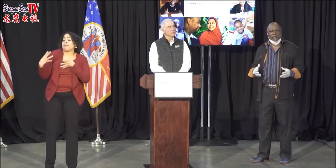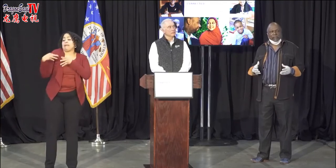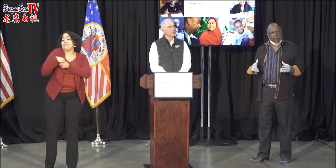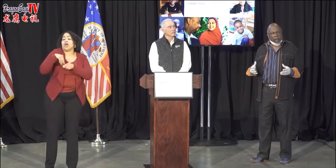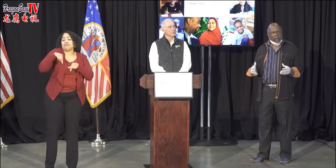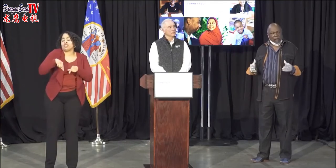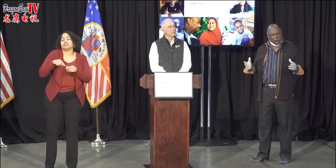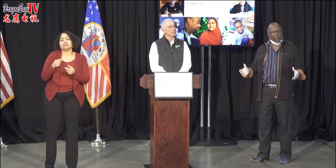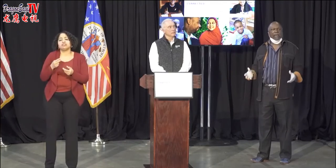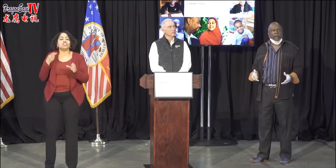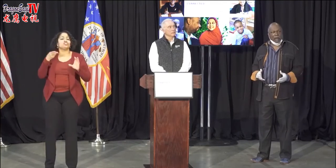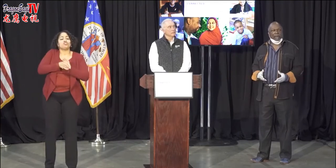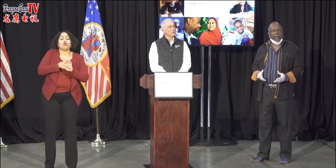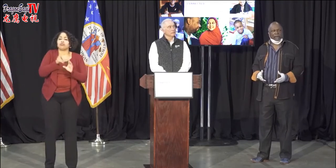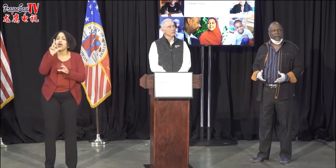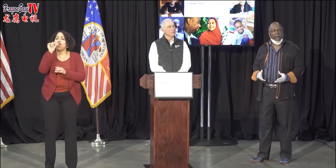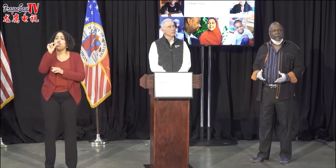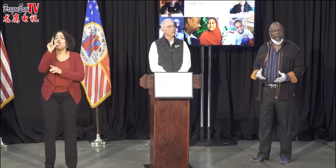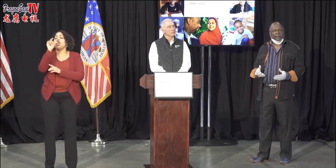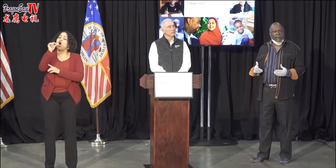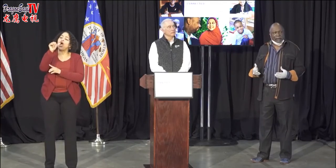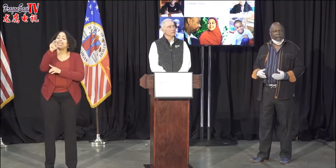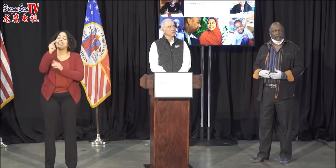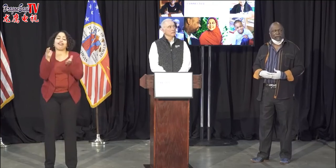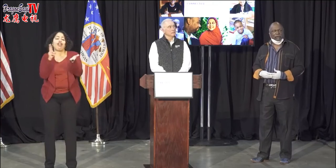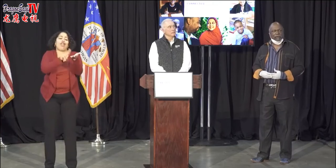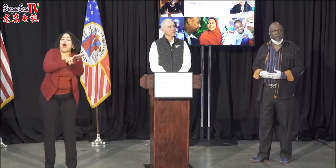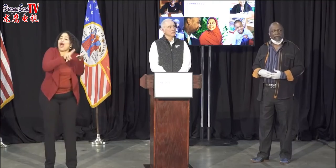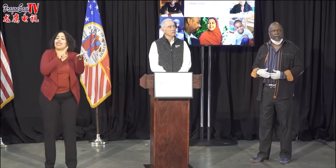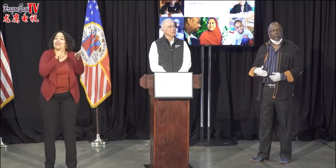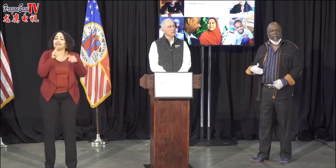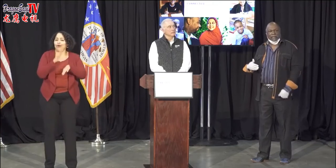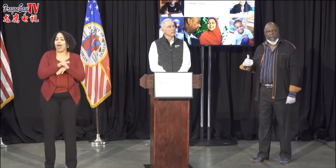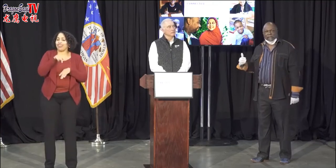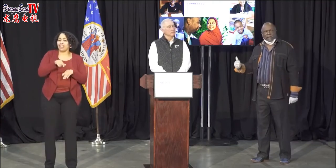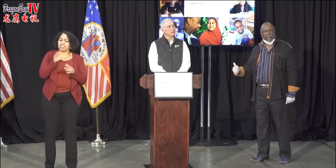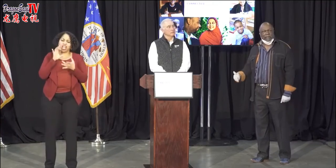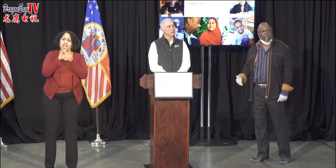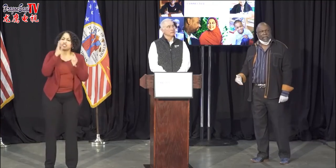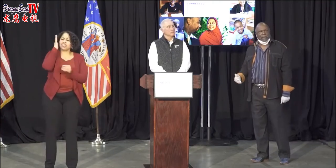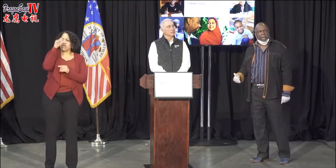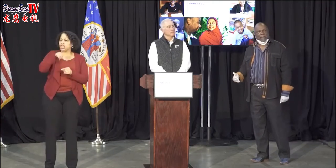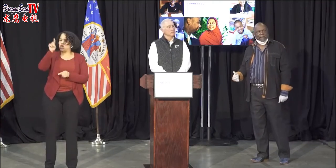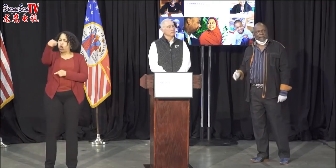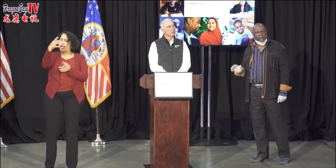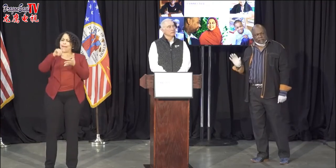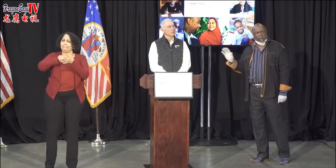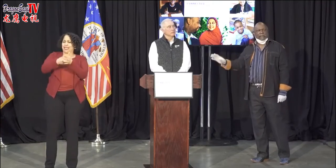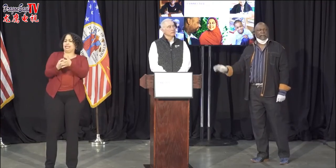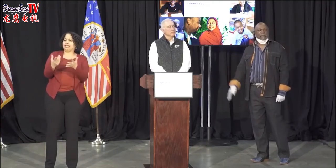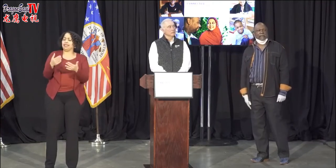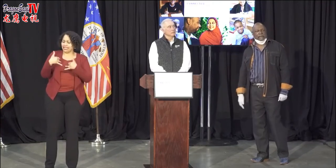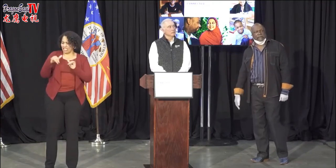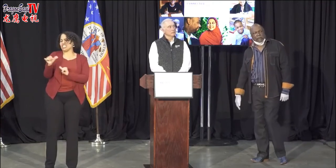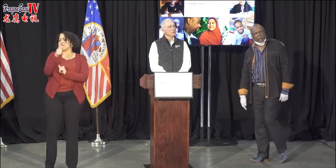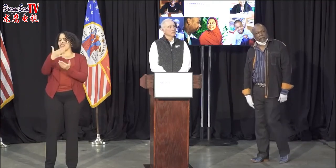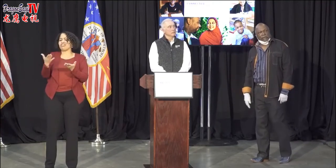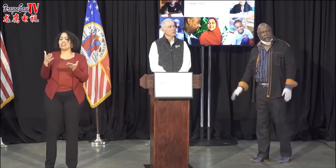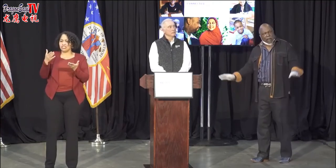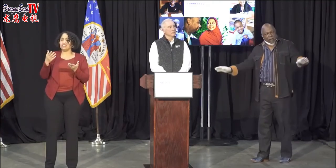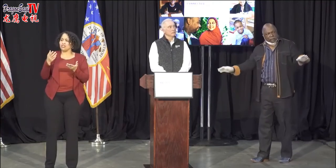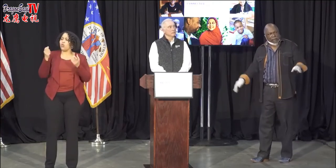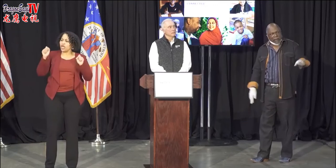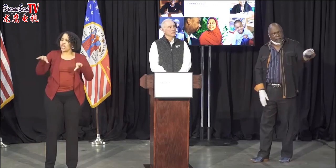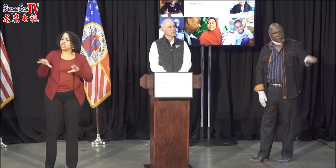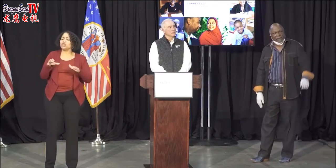part of this, to join, log in on this, connect to the future, because this is only the beginning. There's still some other things that folk